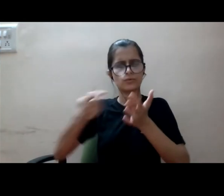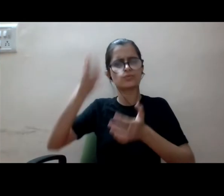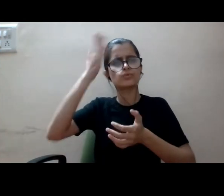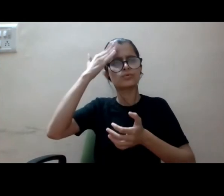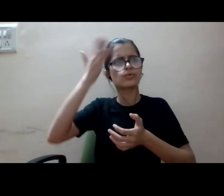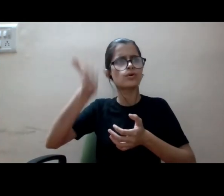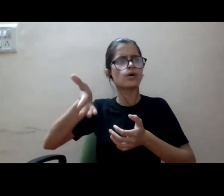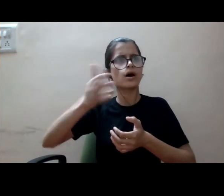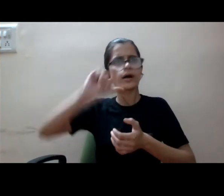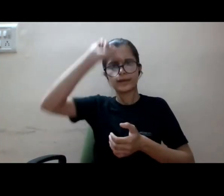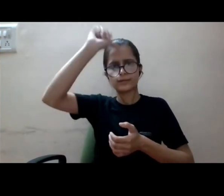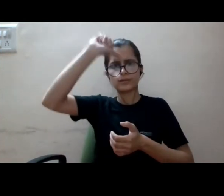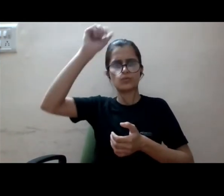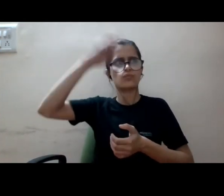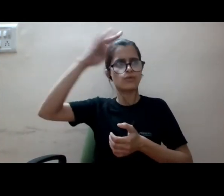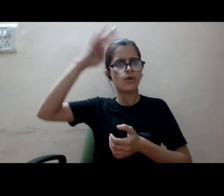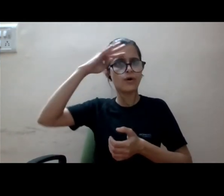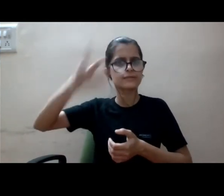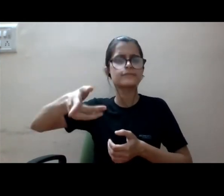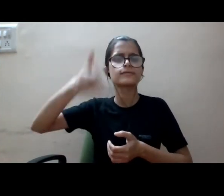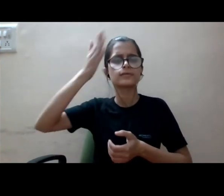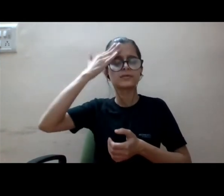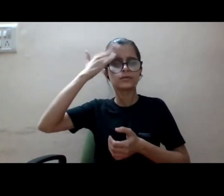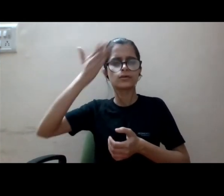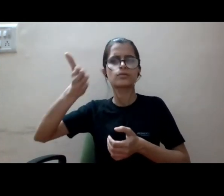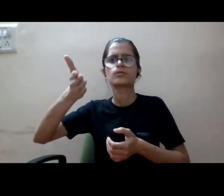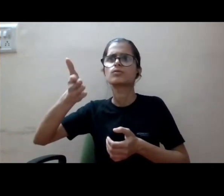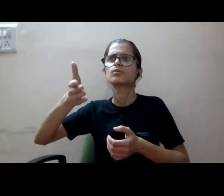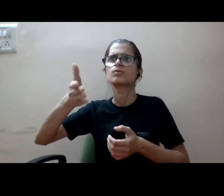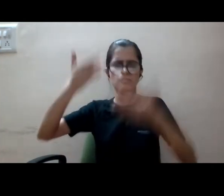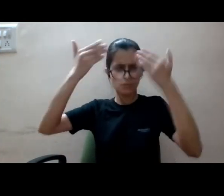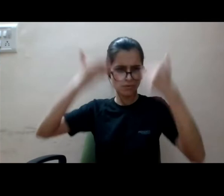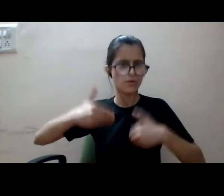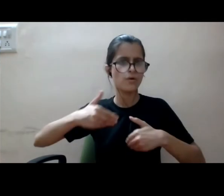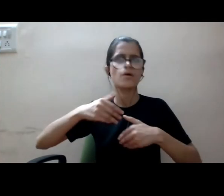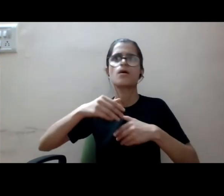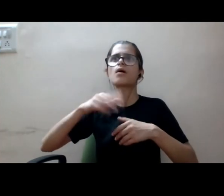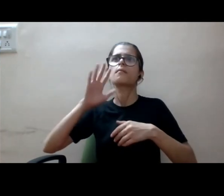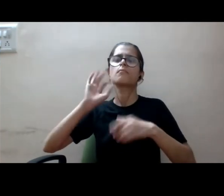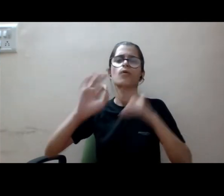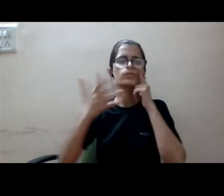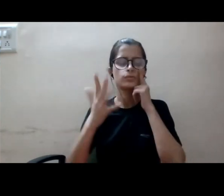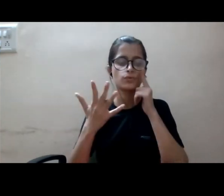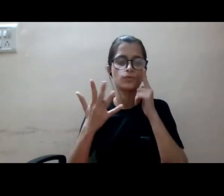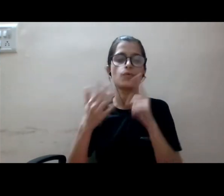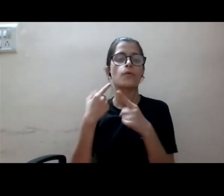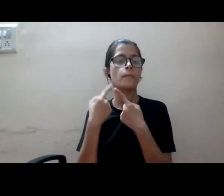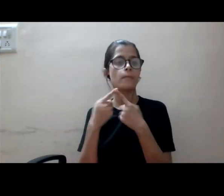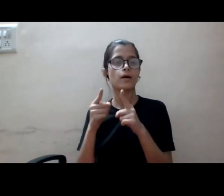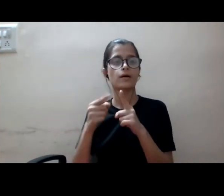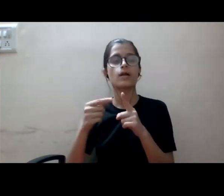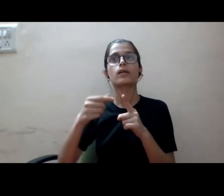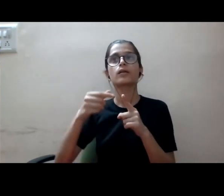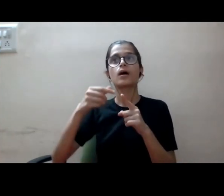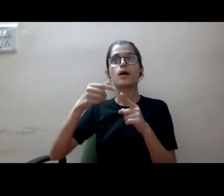Hindu philosophy, we do not privilege body, but we privilege soul.